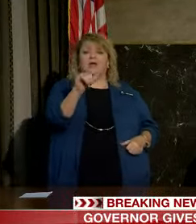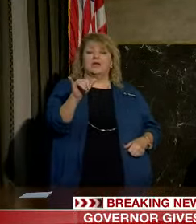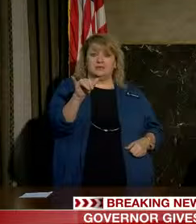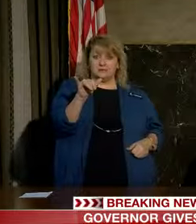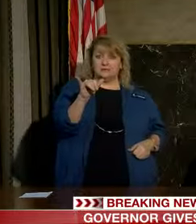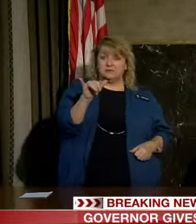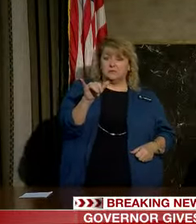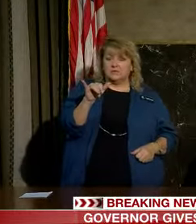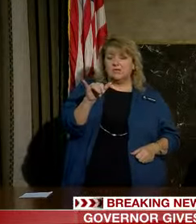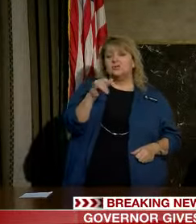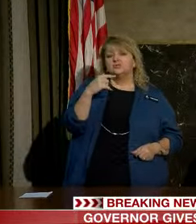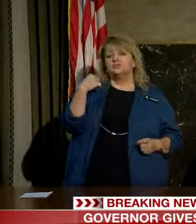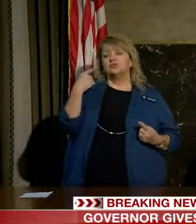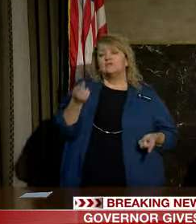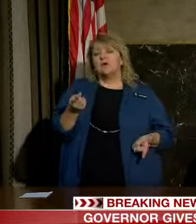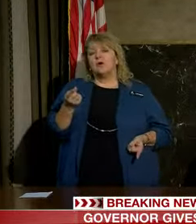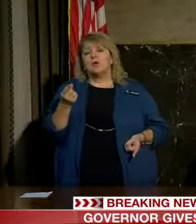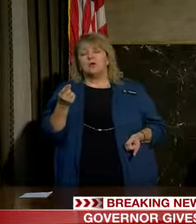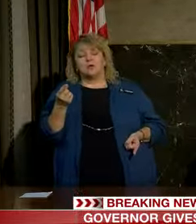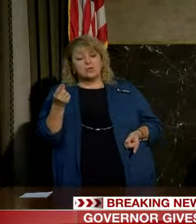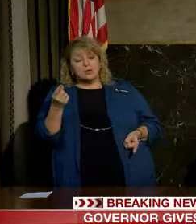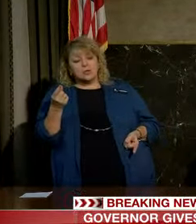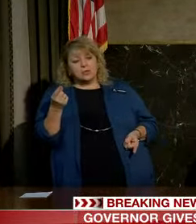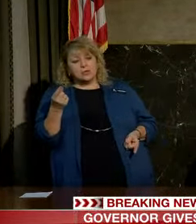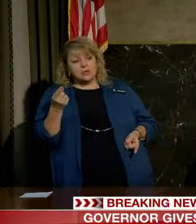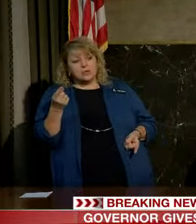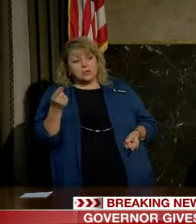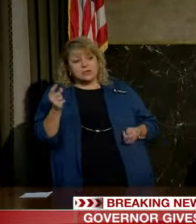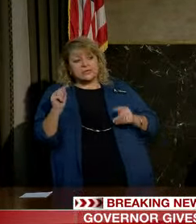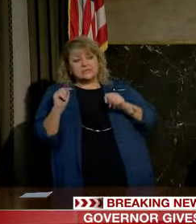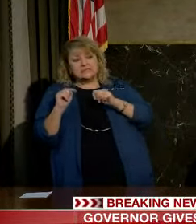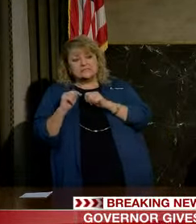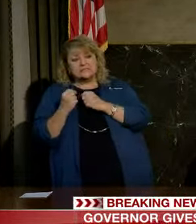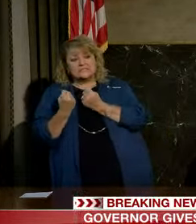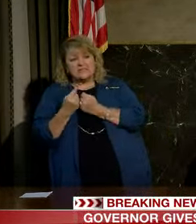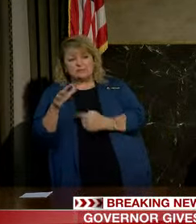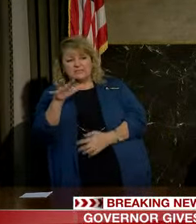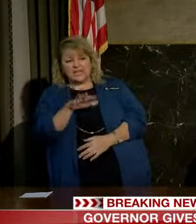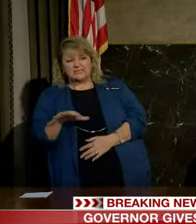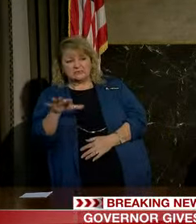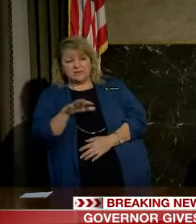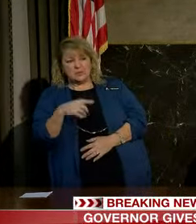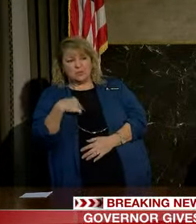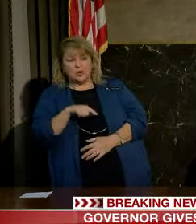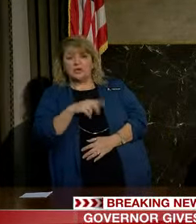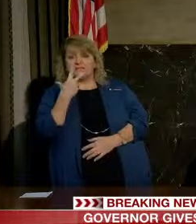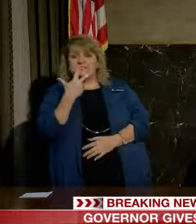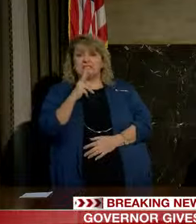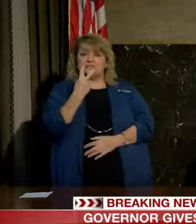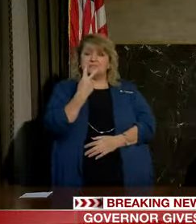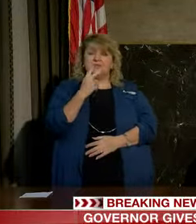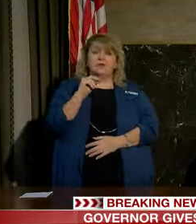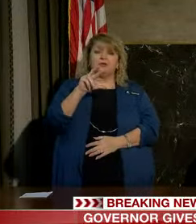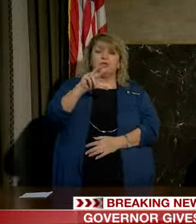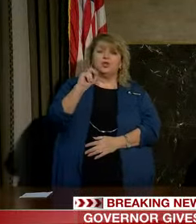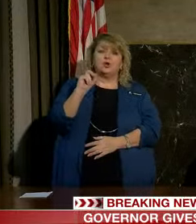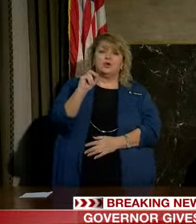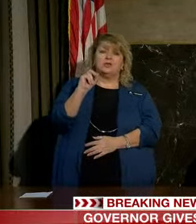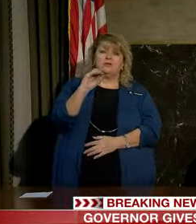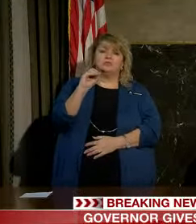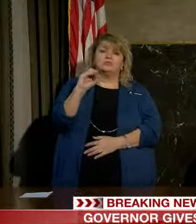we haven't yet. The Biden team estimated that states are going to see about a 30% reduction of their monoclonal